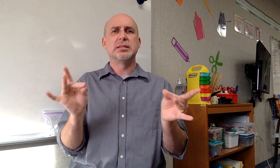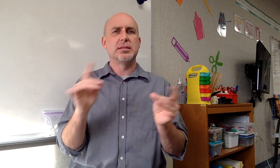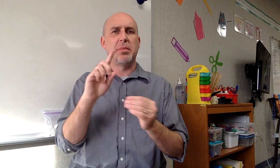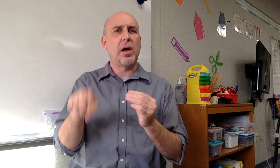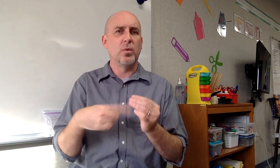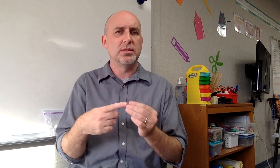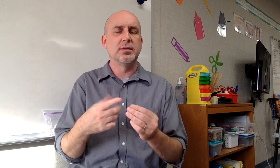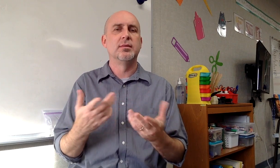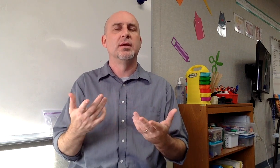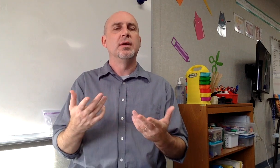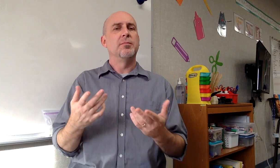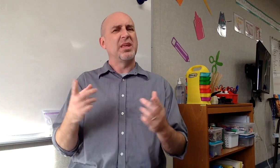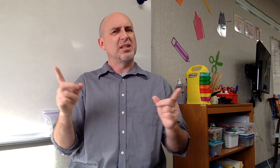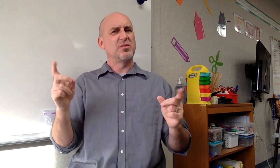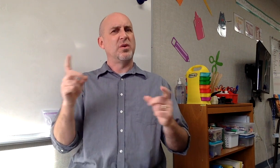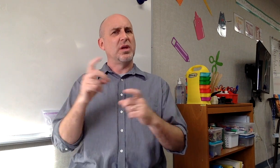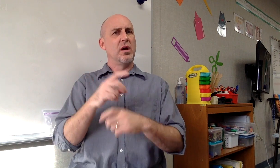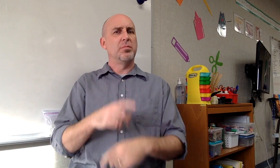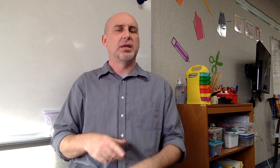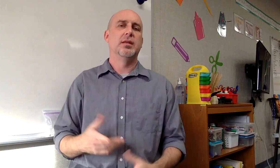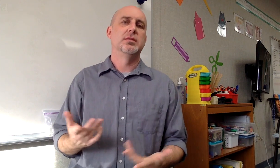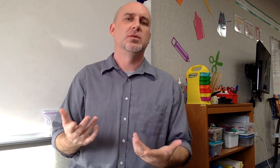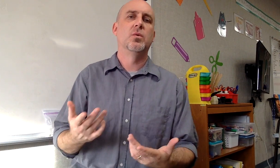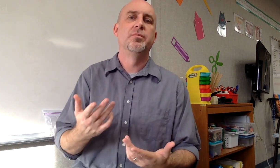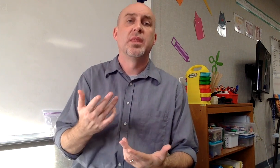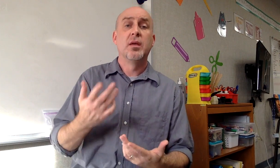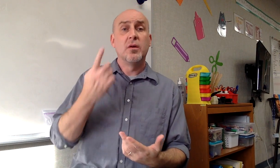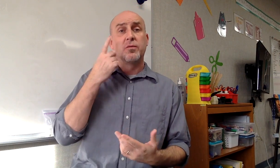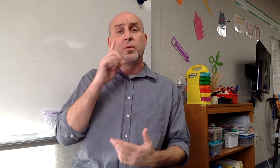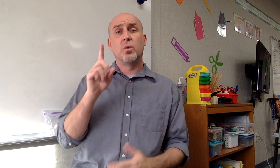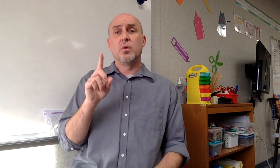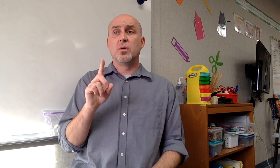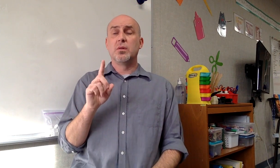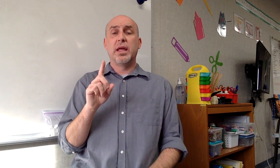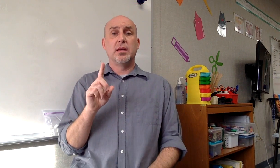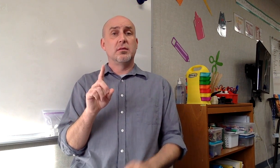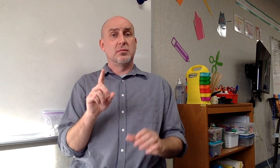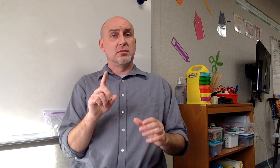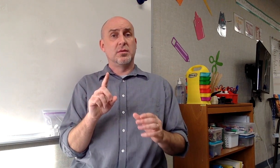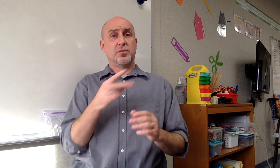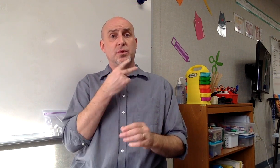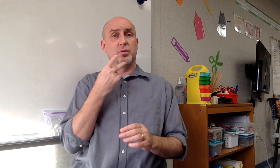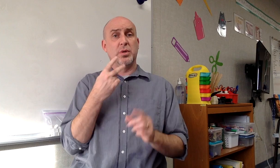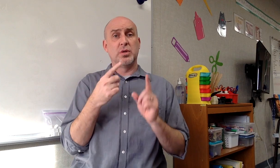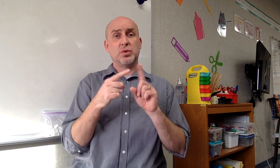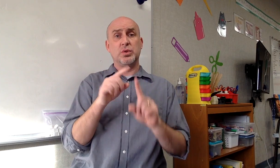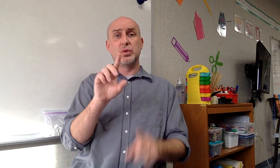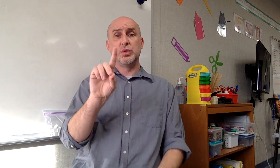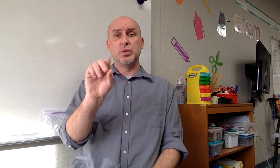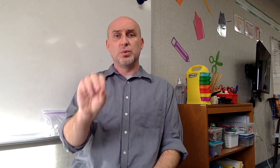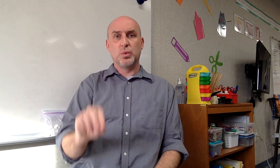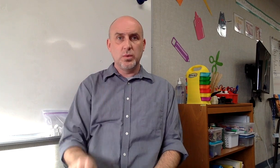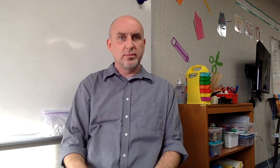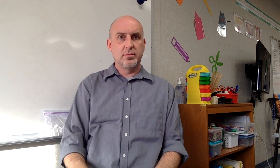is about, and it gets very complicated. So for like the verb to do, we